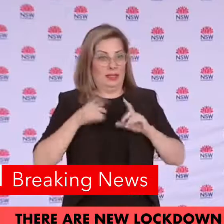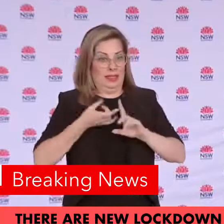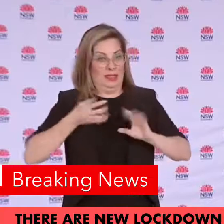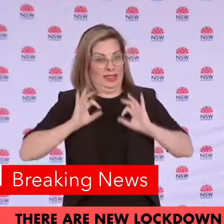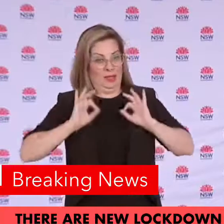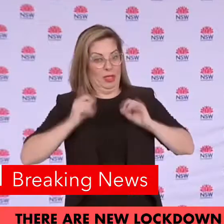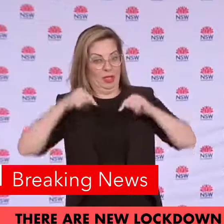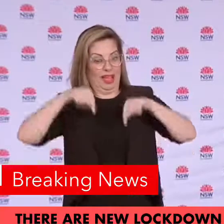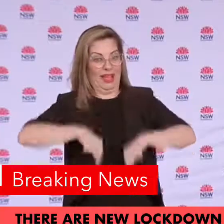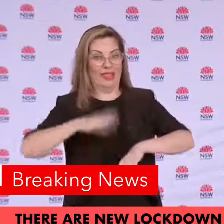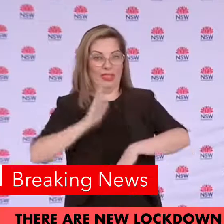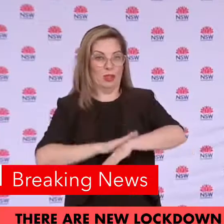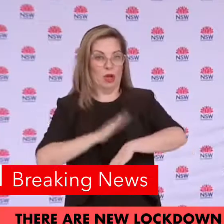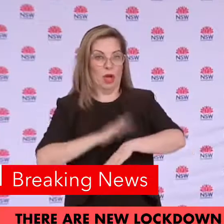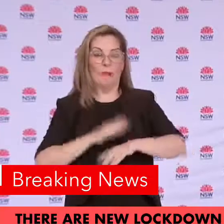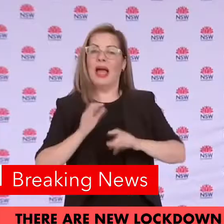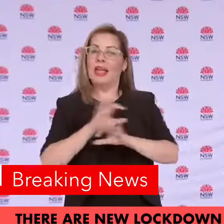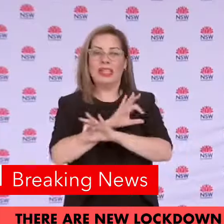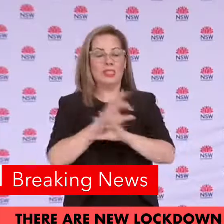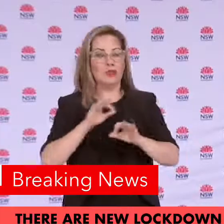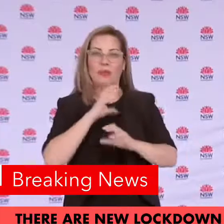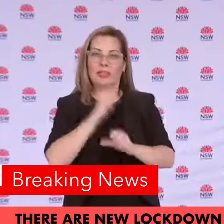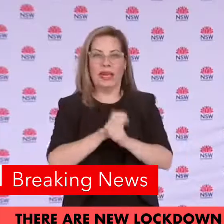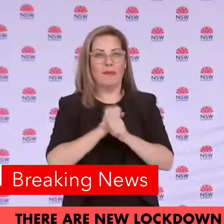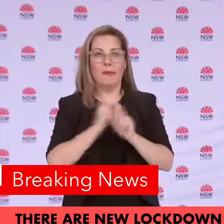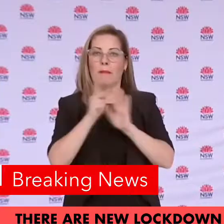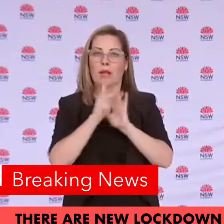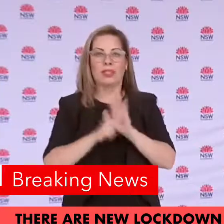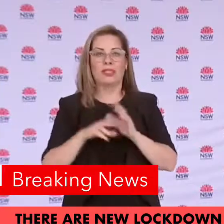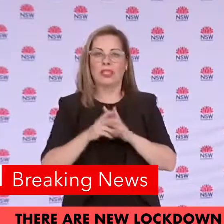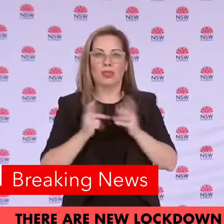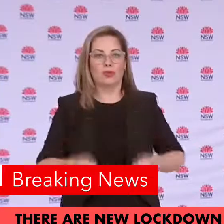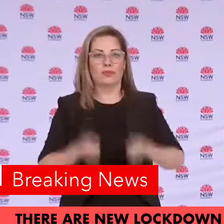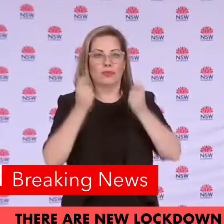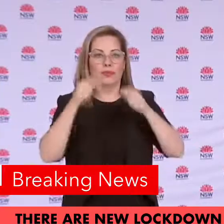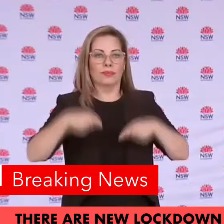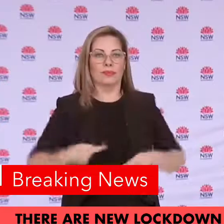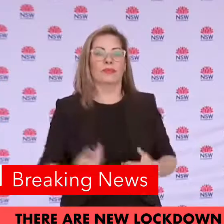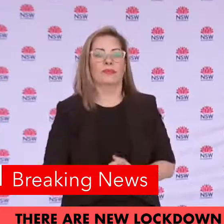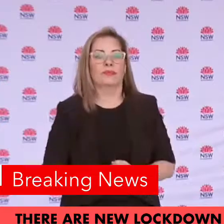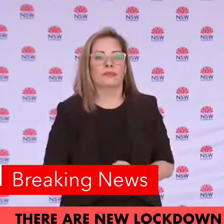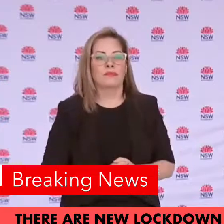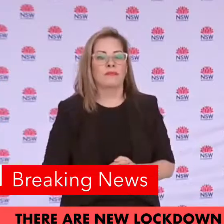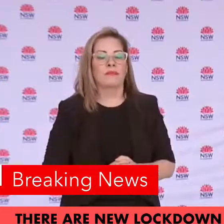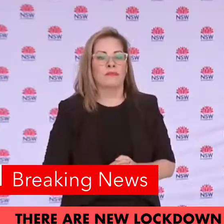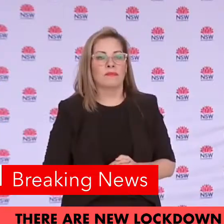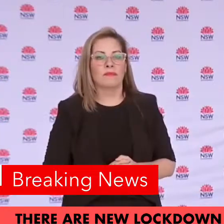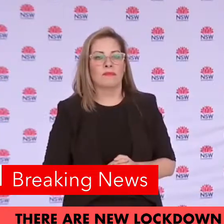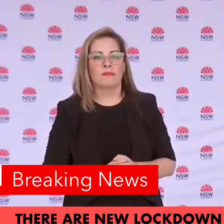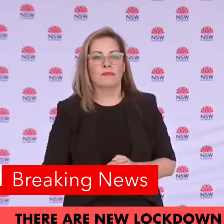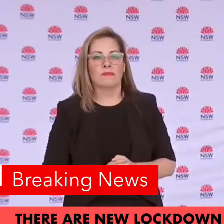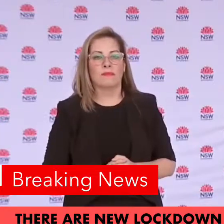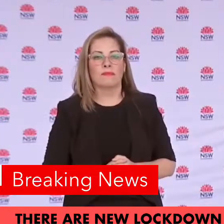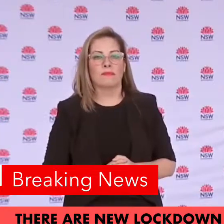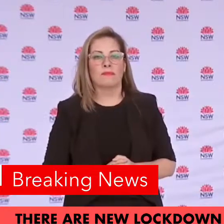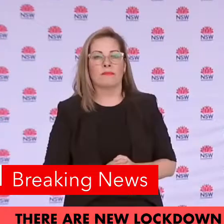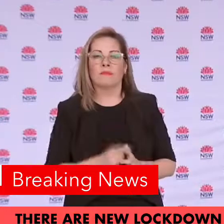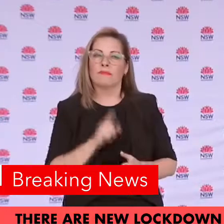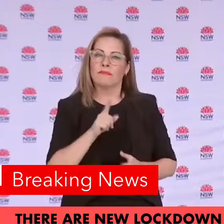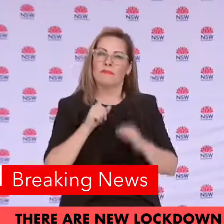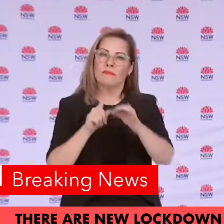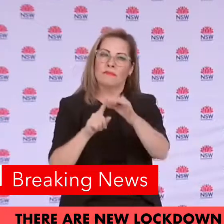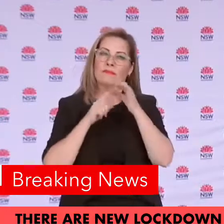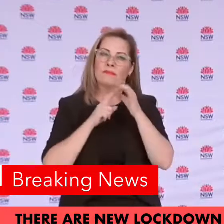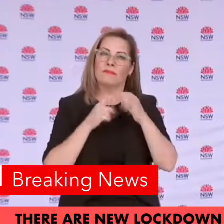policy to have it come forward. You've relied on the goodwill of. I'm sorry? You've relied on the goodwill of the community, but there are